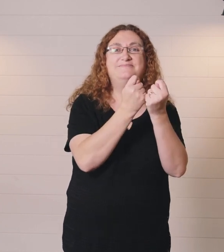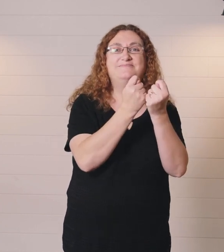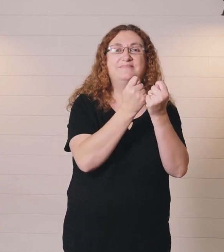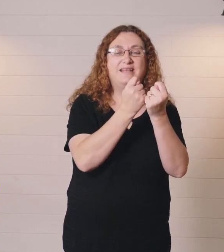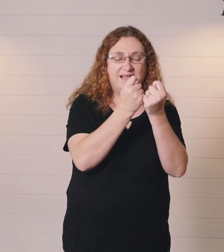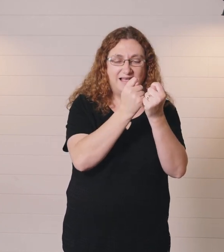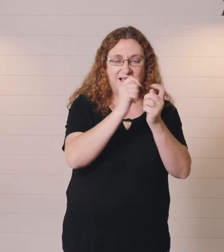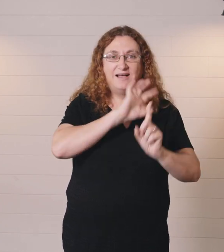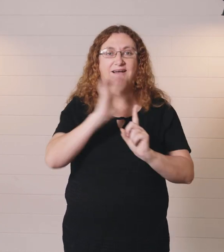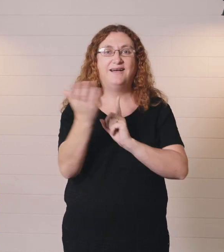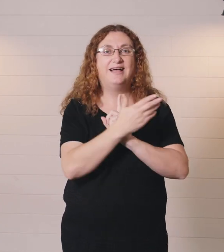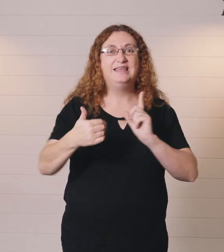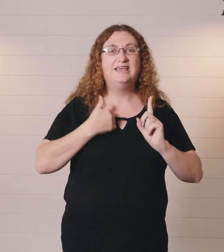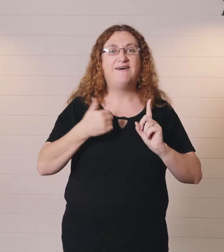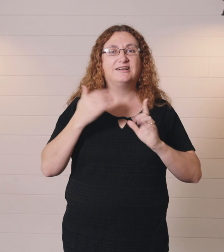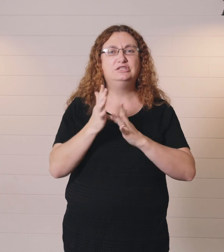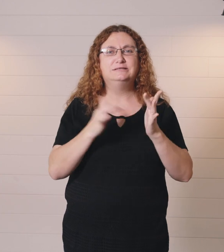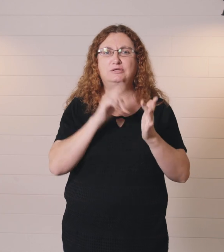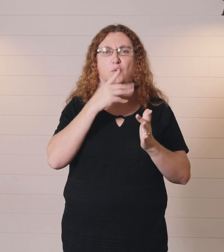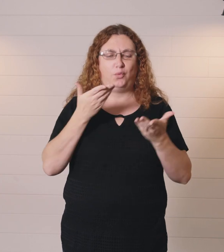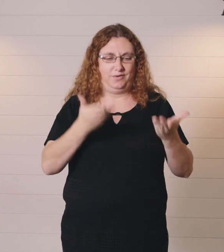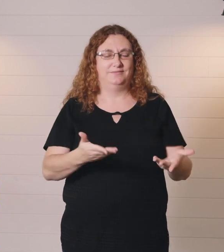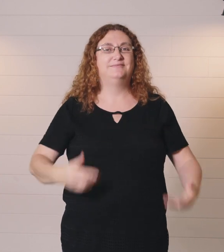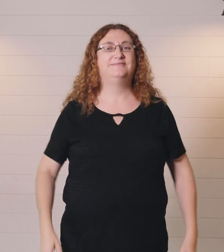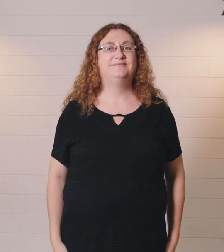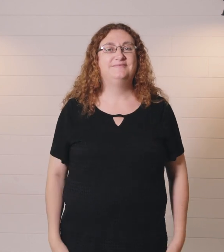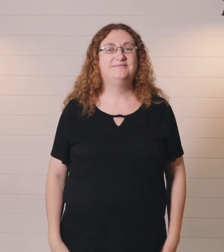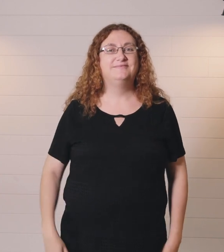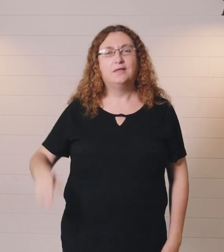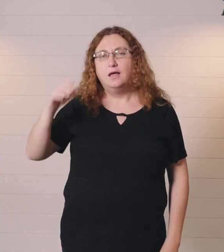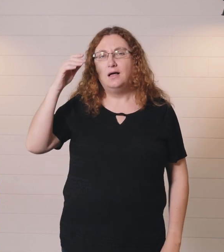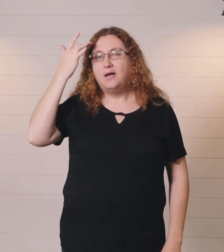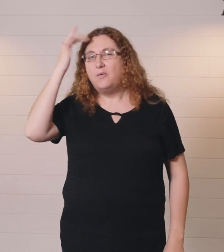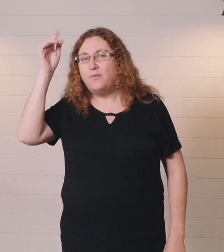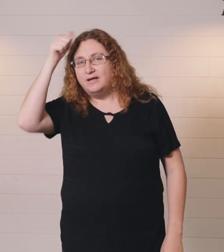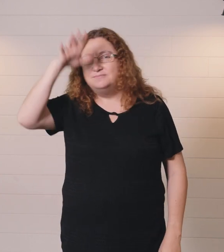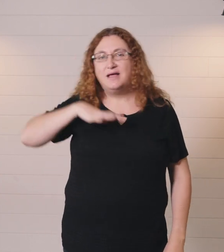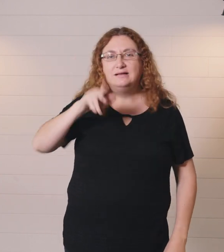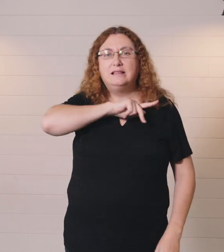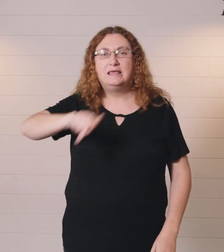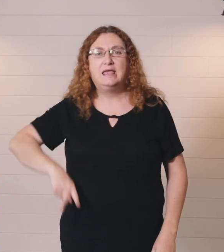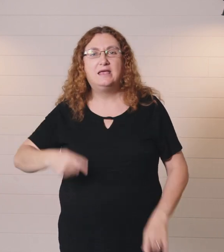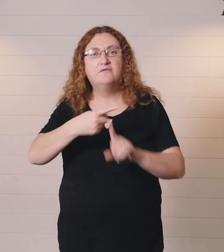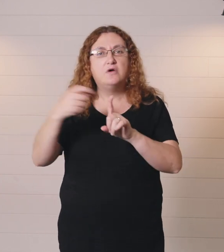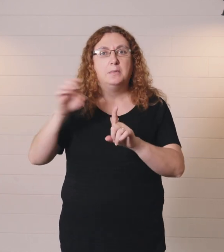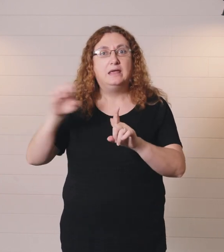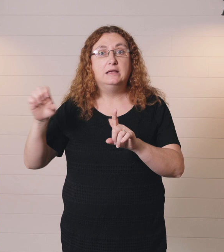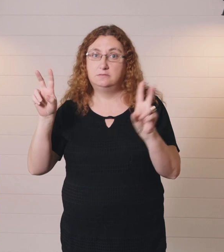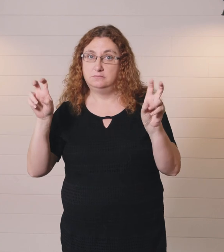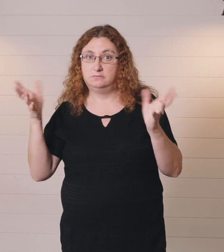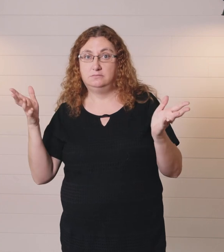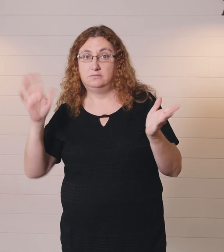stand around young Jesus, who were they? The wise men, the kings, the